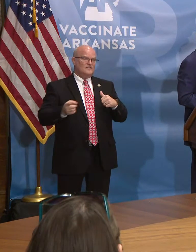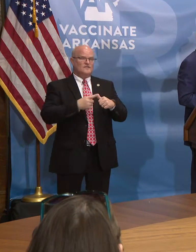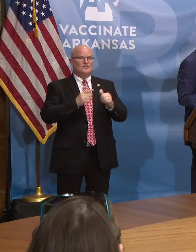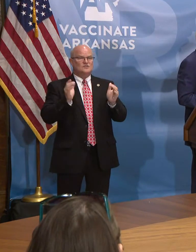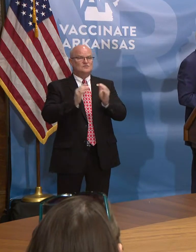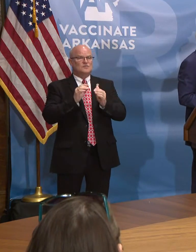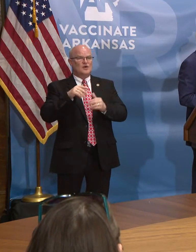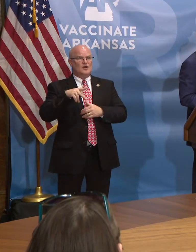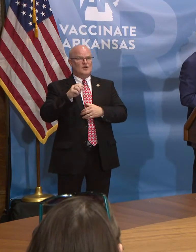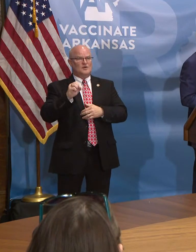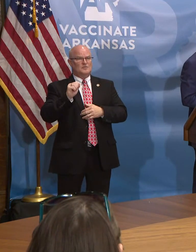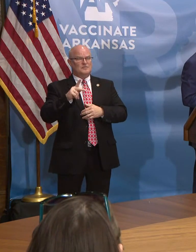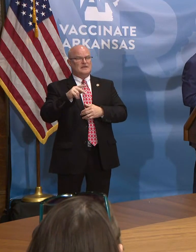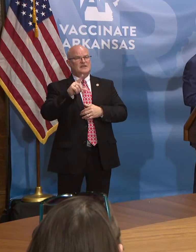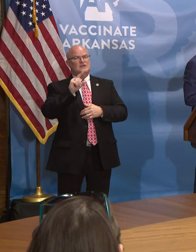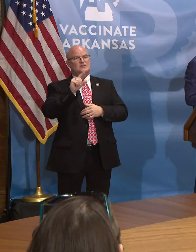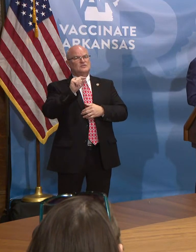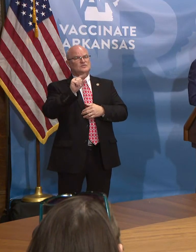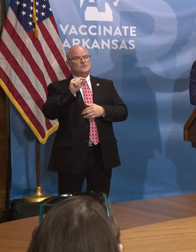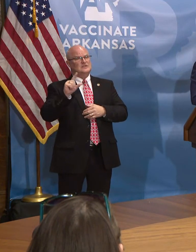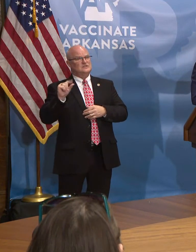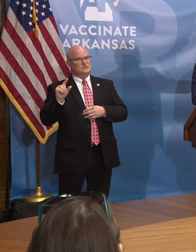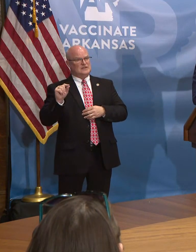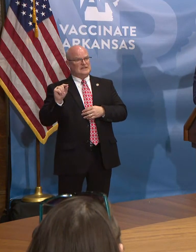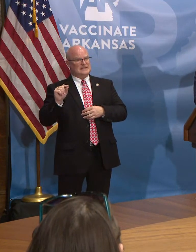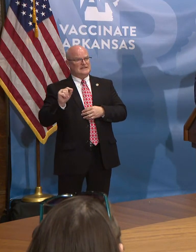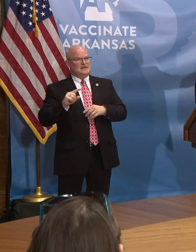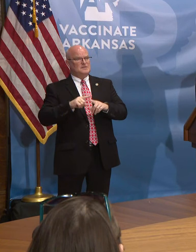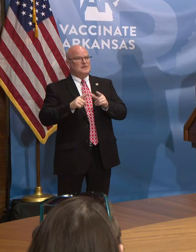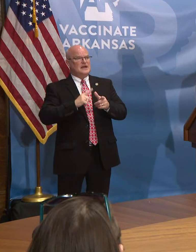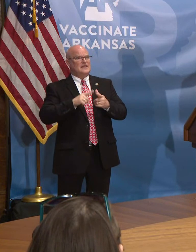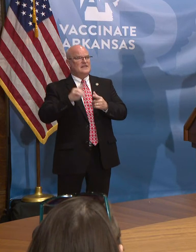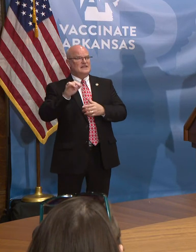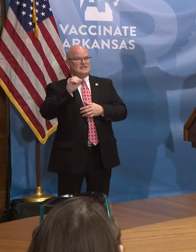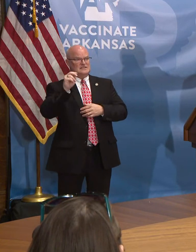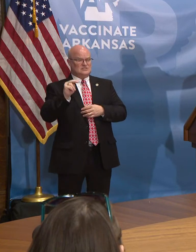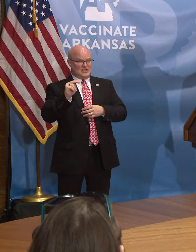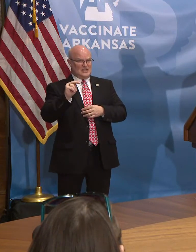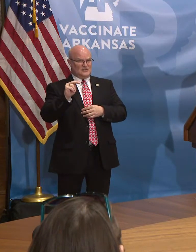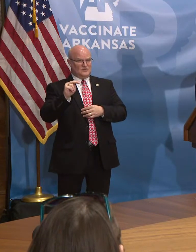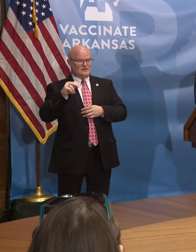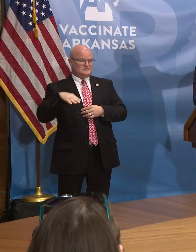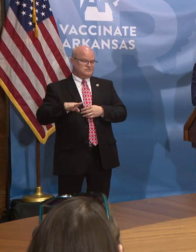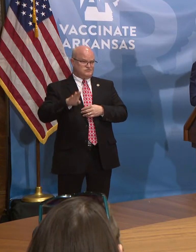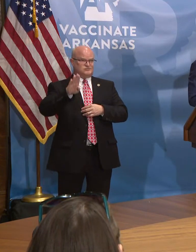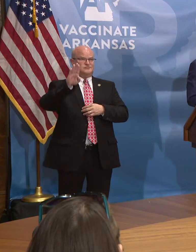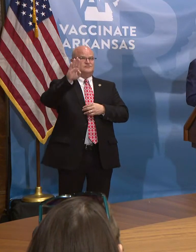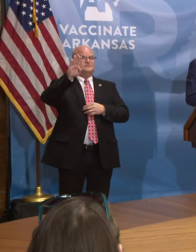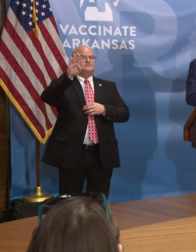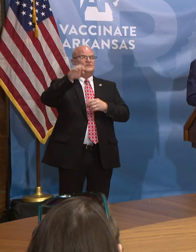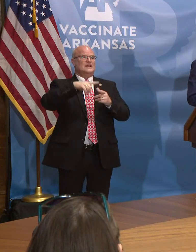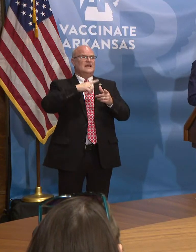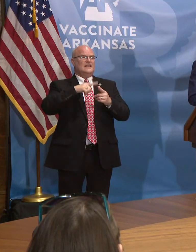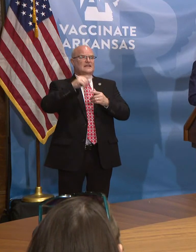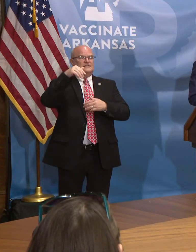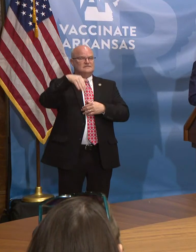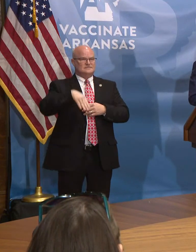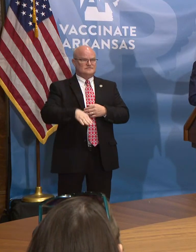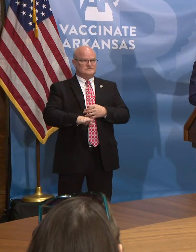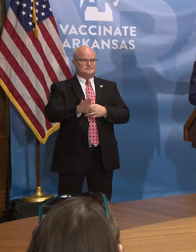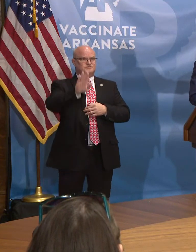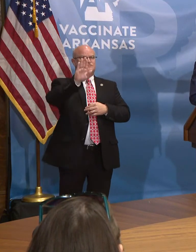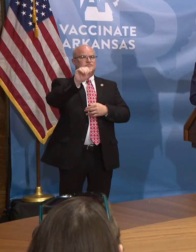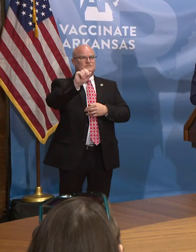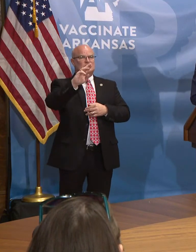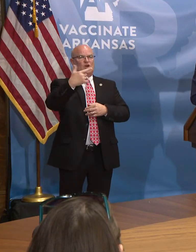small peak in 2020, but then in January it went way up, and then we had another August